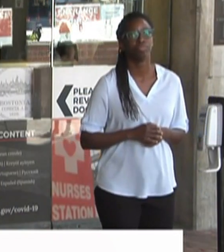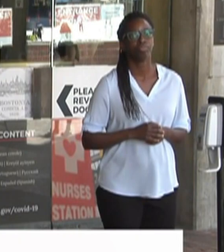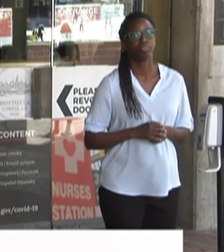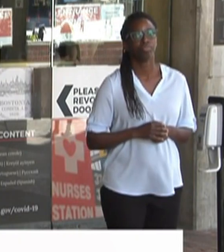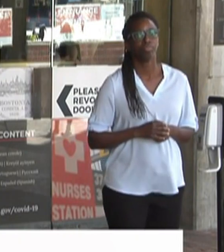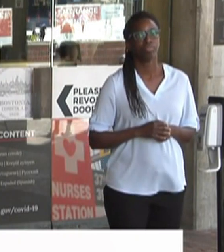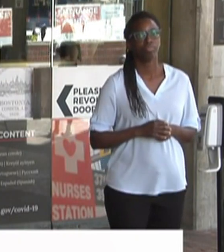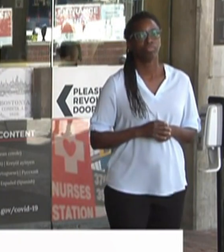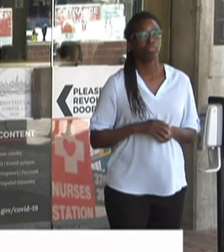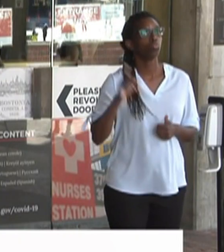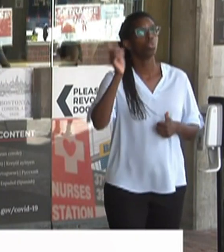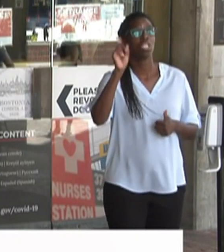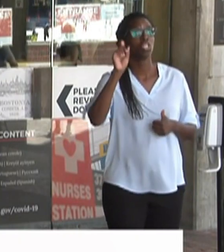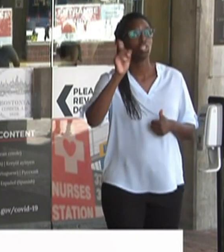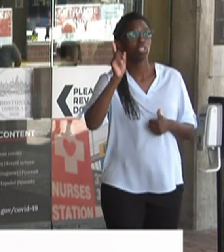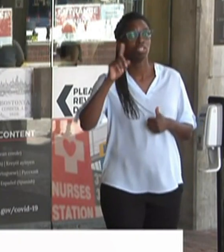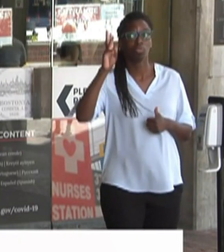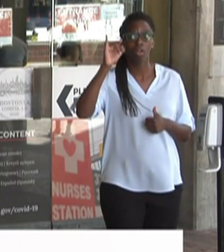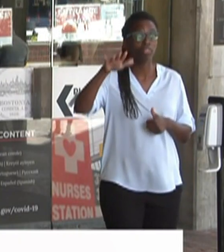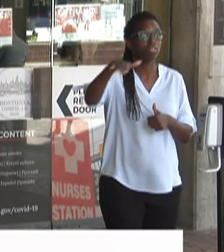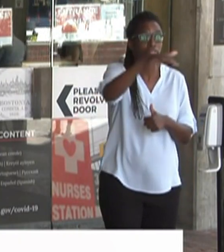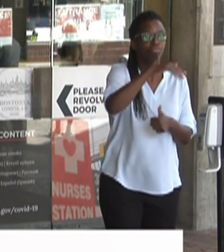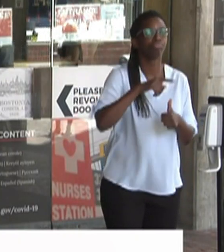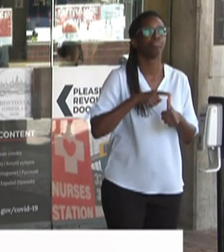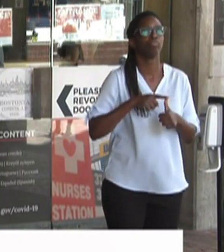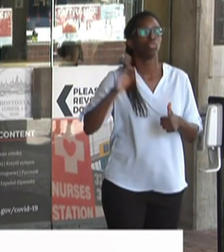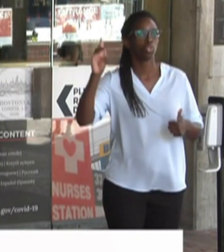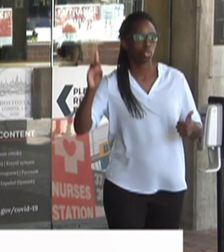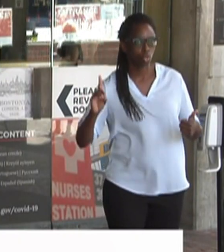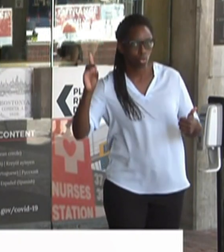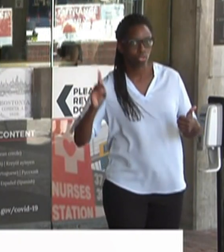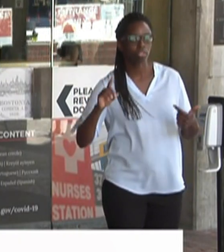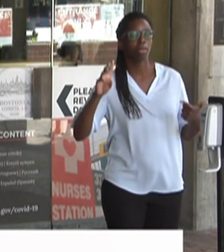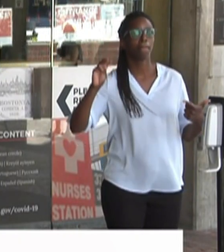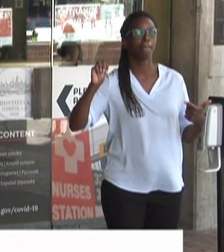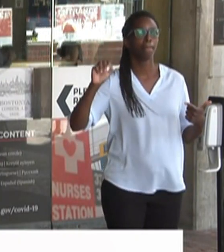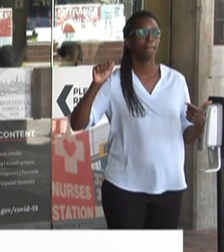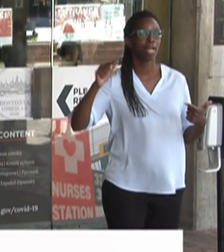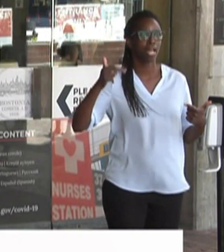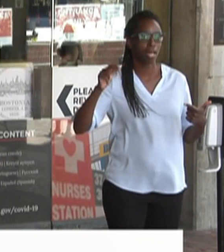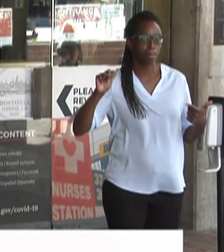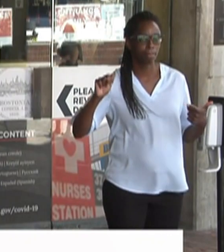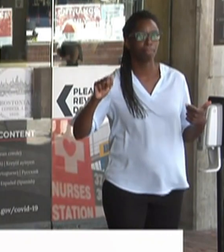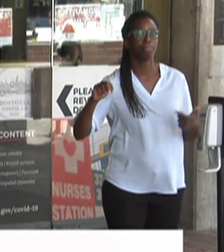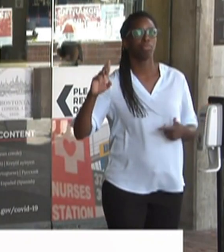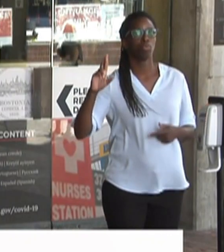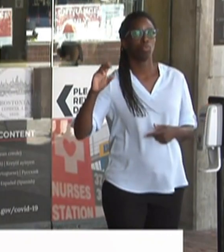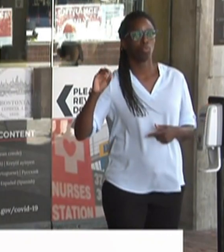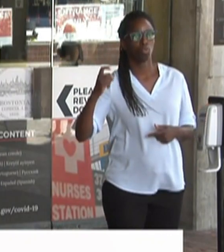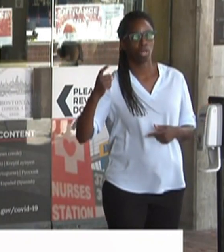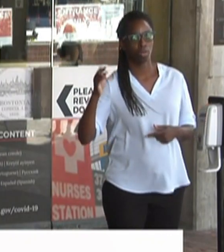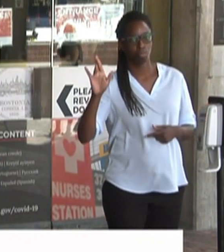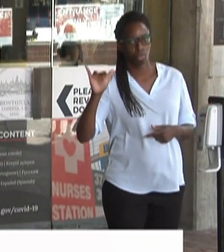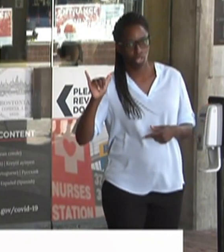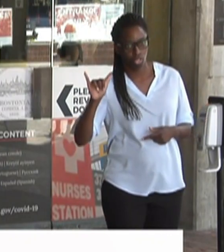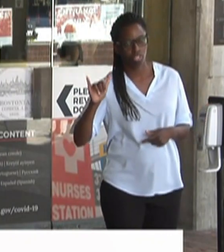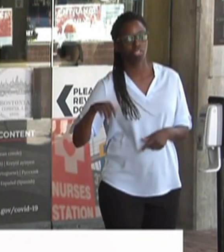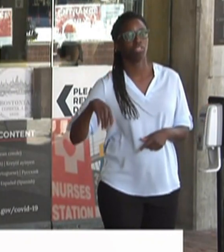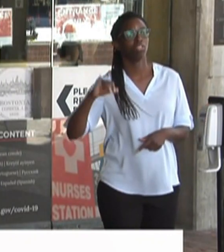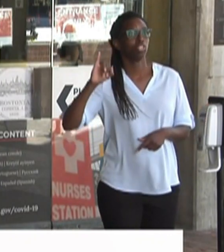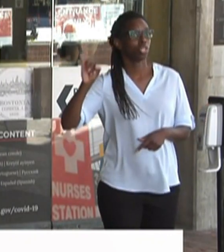Hill, Grove Hall in Dorchester, Roxbury, Eggleston Square in Roxbury, Jamaica Plain, and the Honan branch in